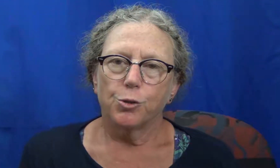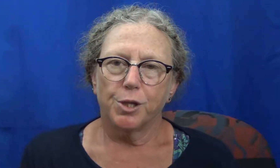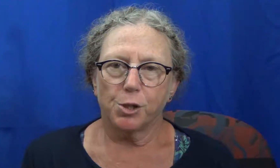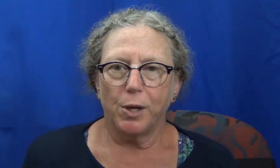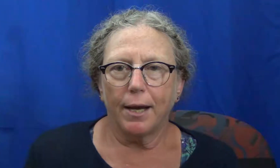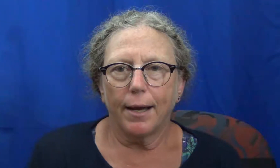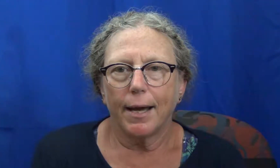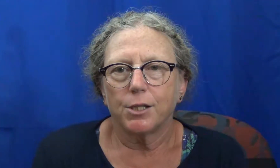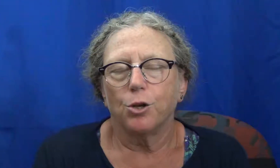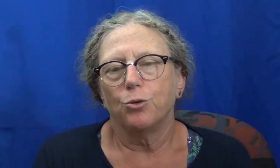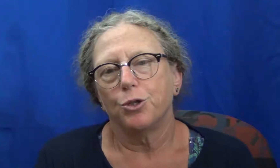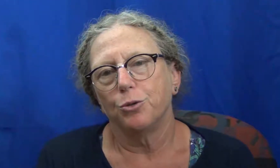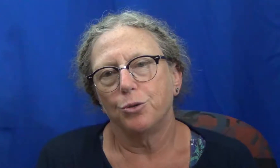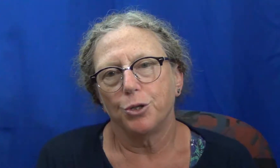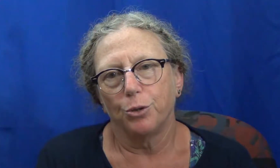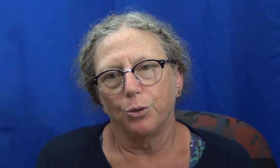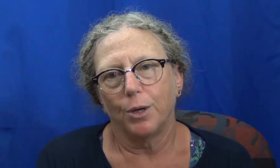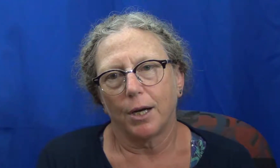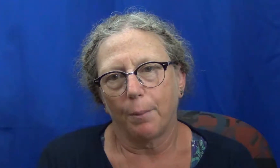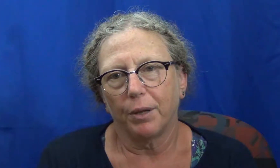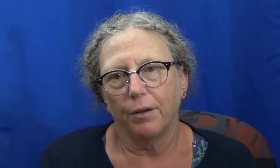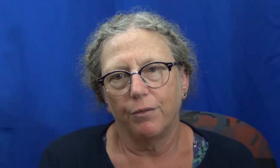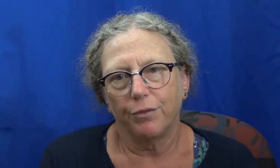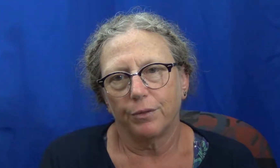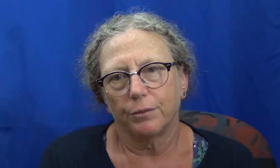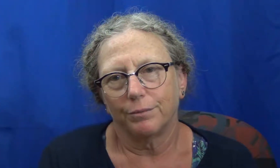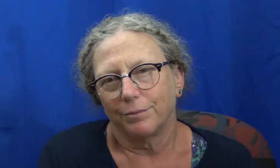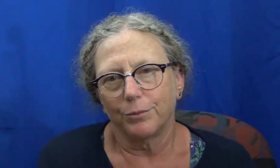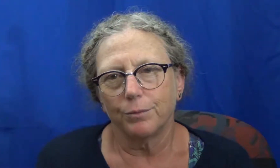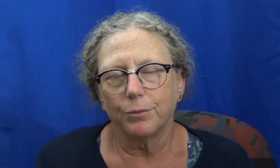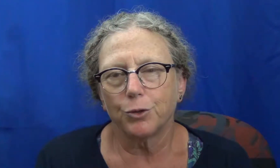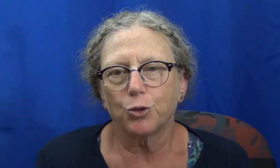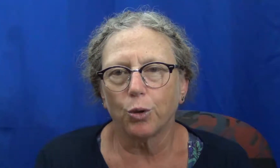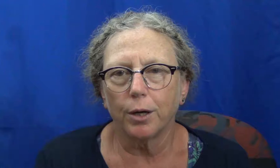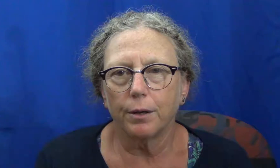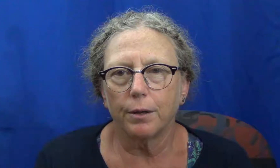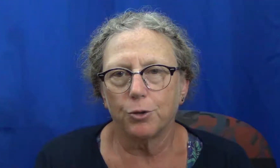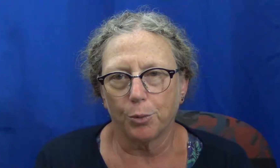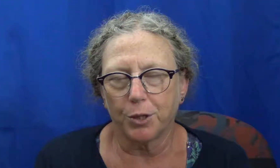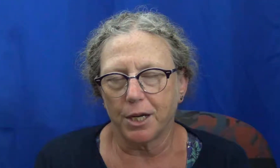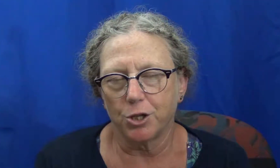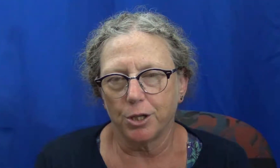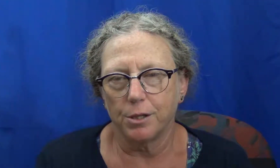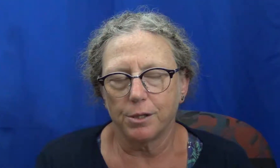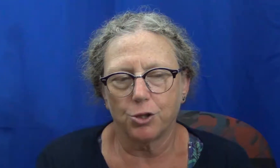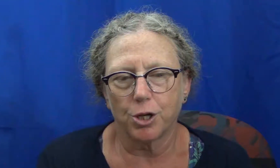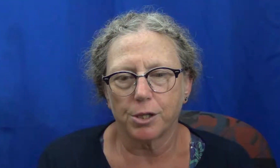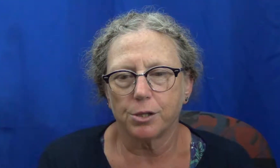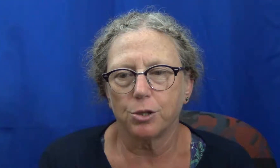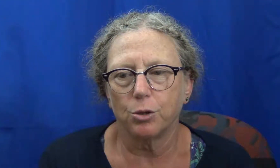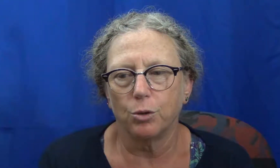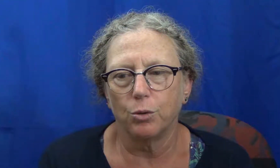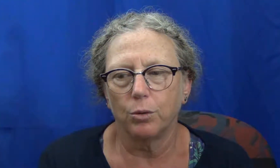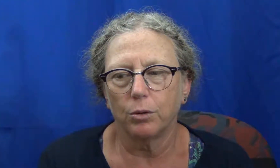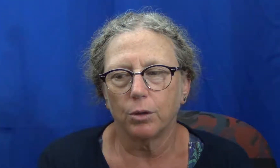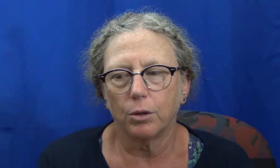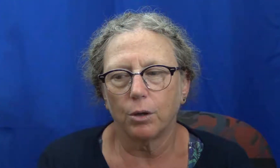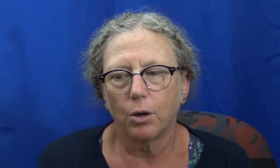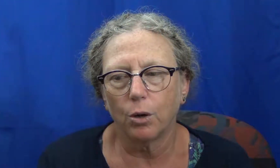So this week I asked you to do a couple of short interpretations just to hone